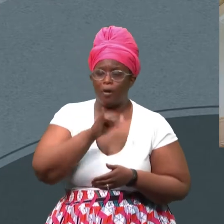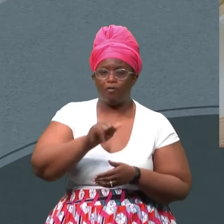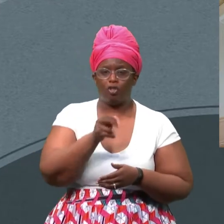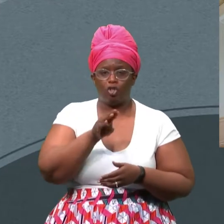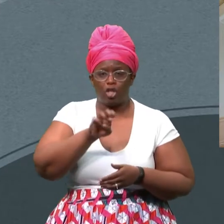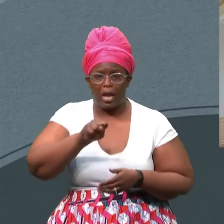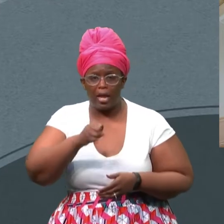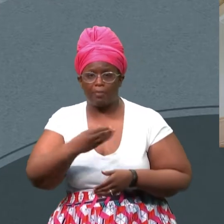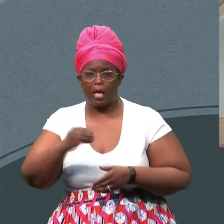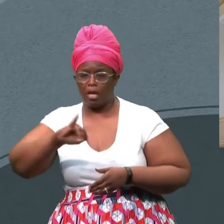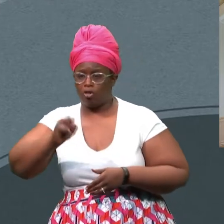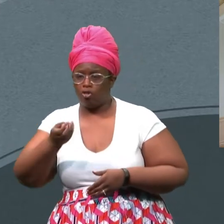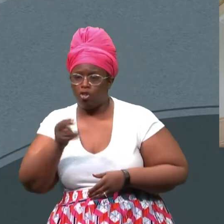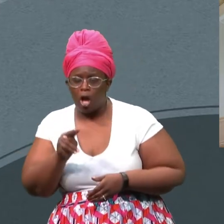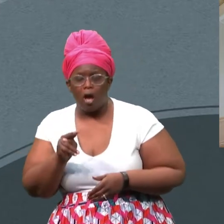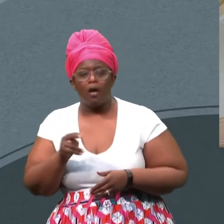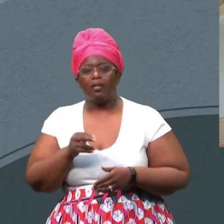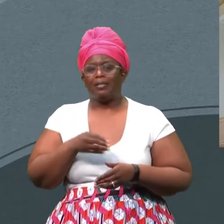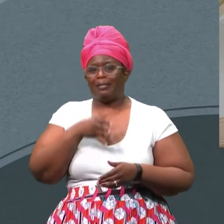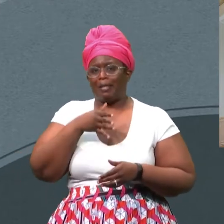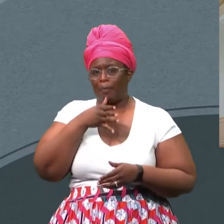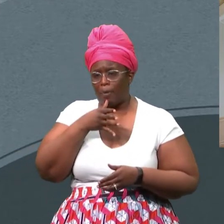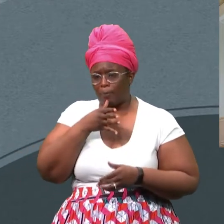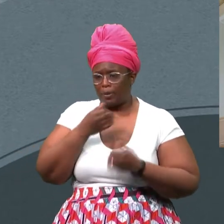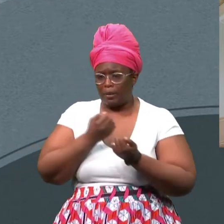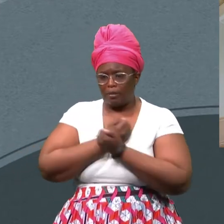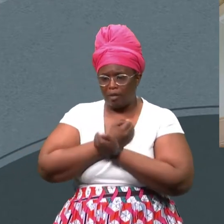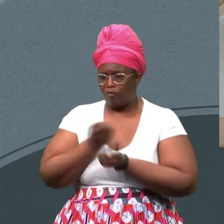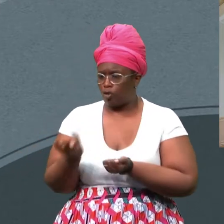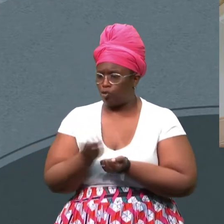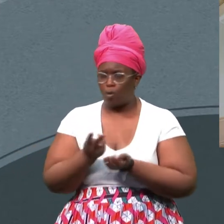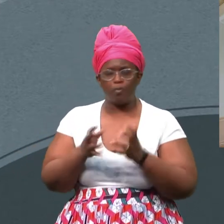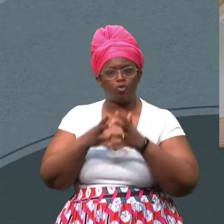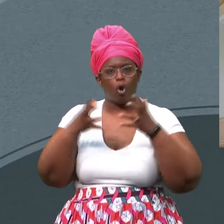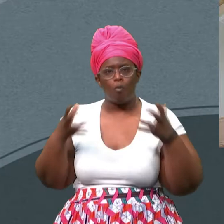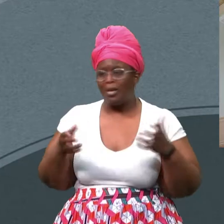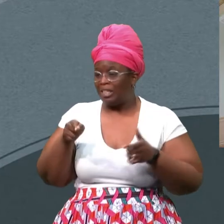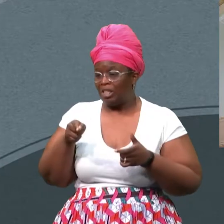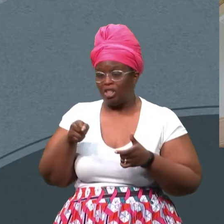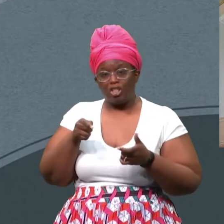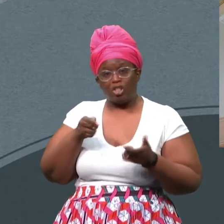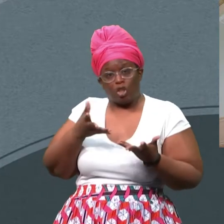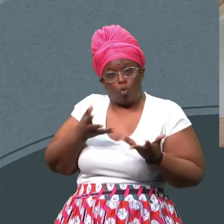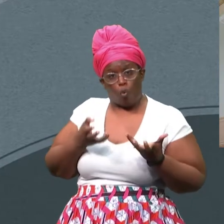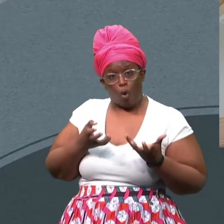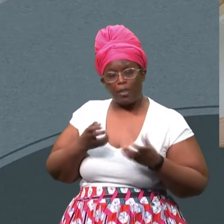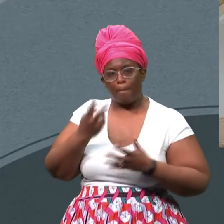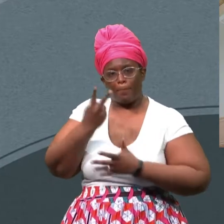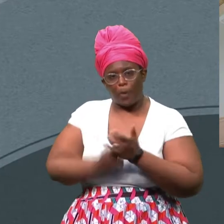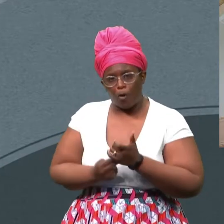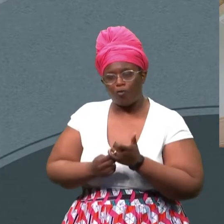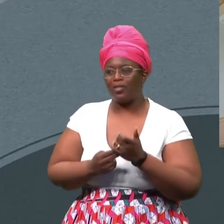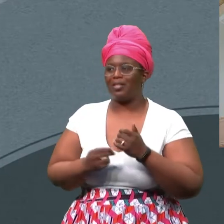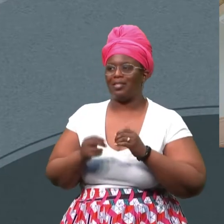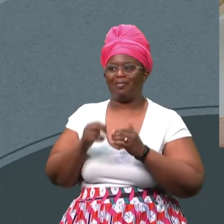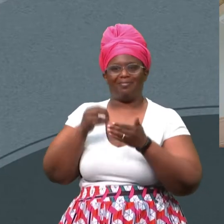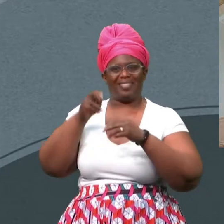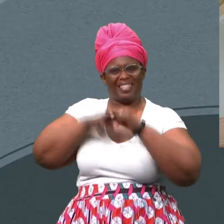so much that she wanted them to sit by the Lord's side in the heavenly kingdom. And when we begin looking at